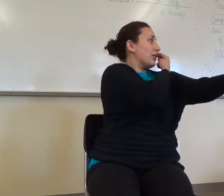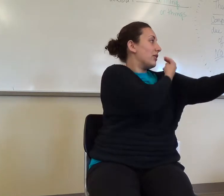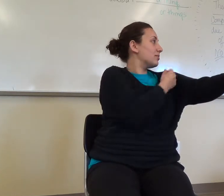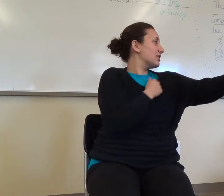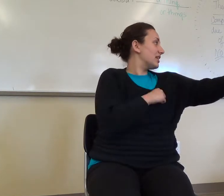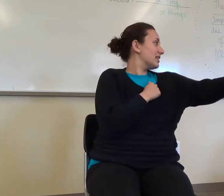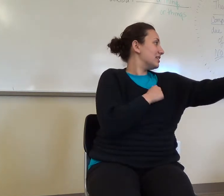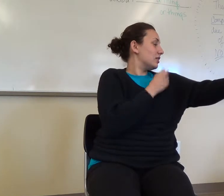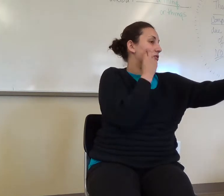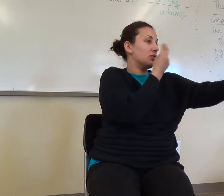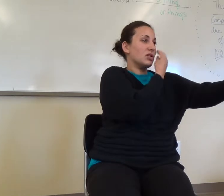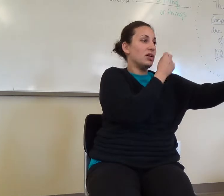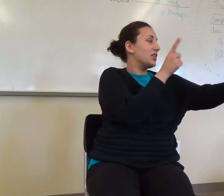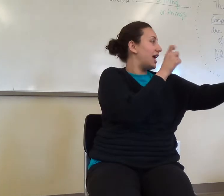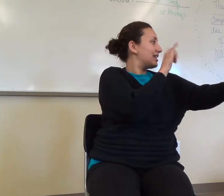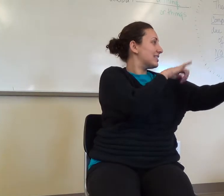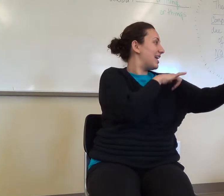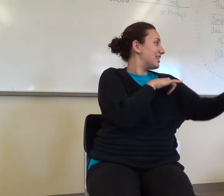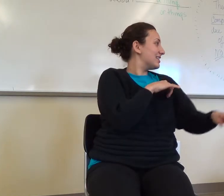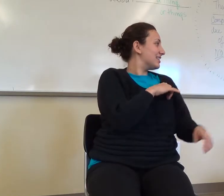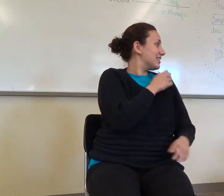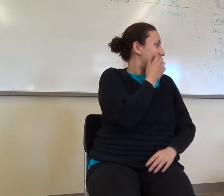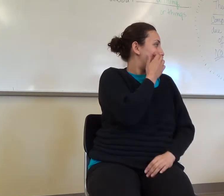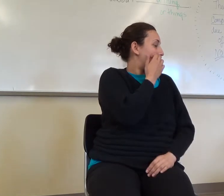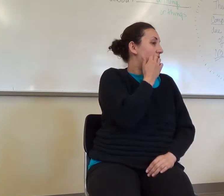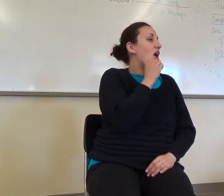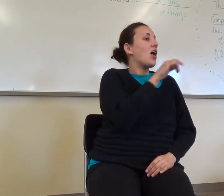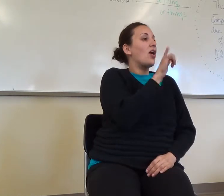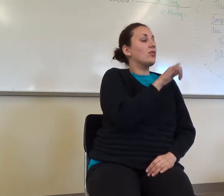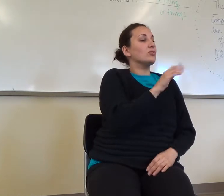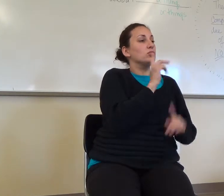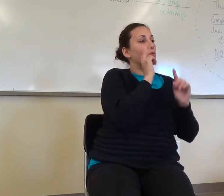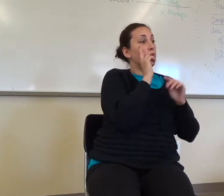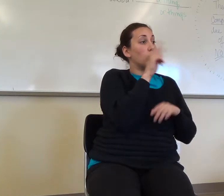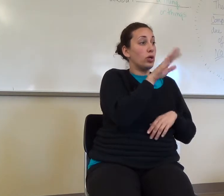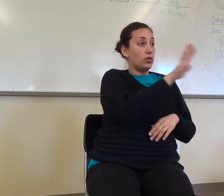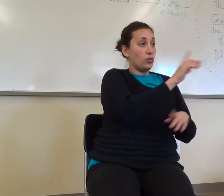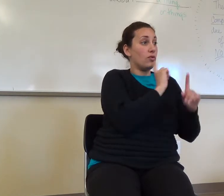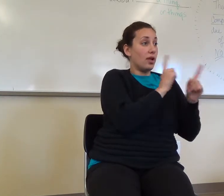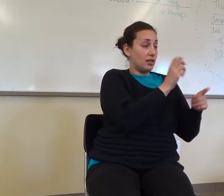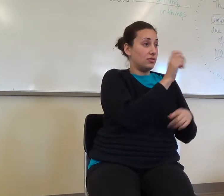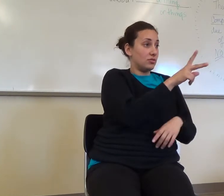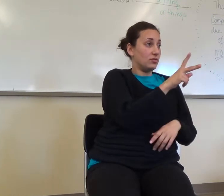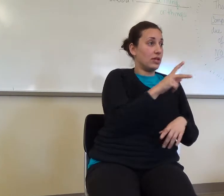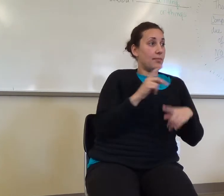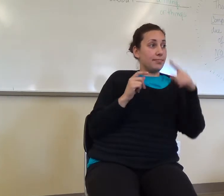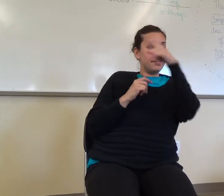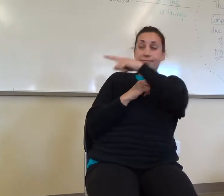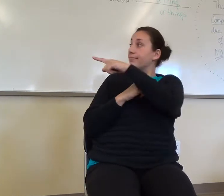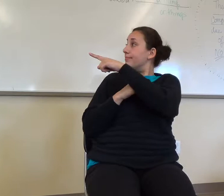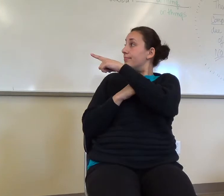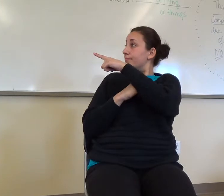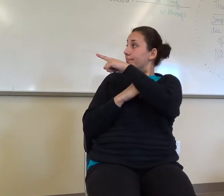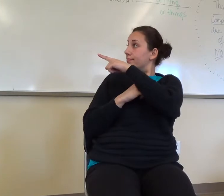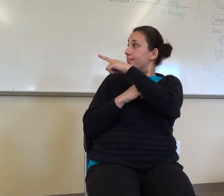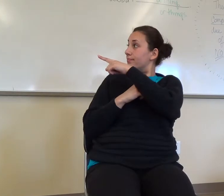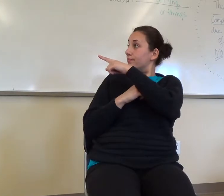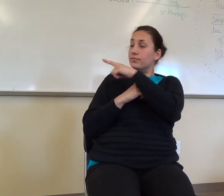I'm sorry. It was Rosario that asked that. Oh, Rosario, okay. This says, what this says, so this is a thing,